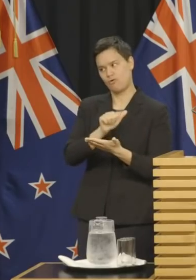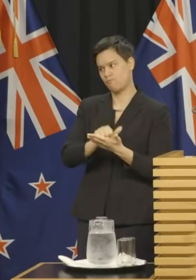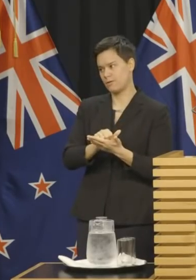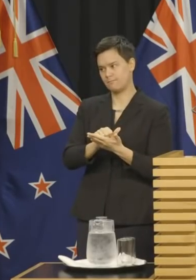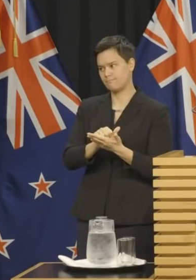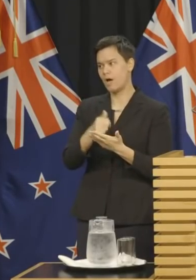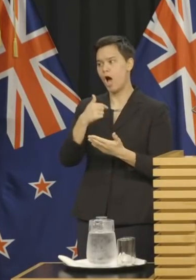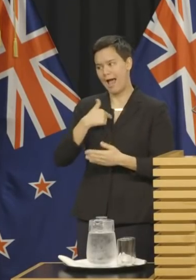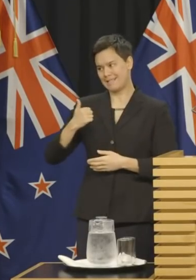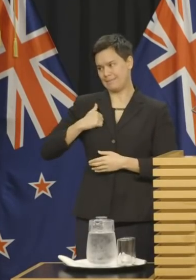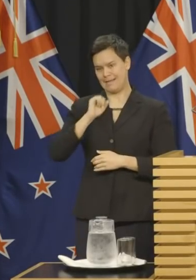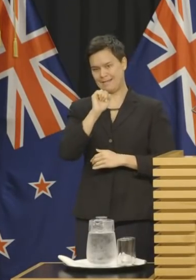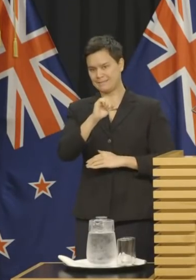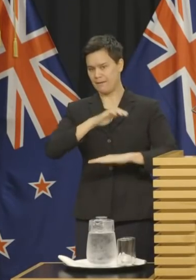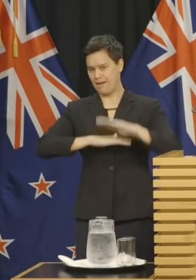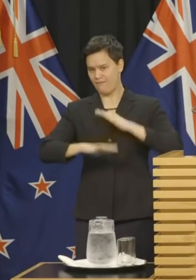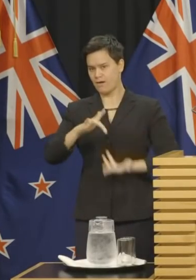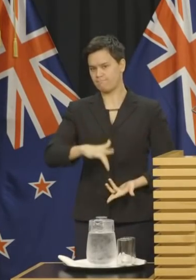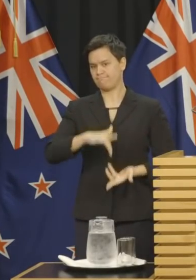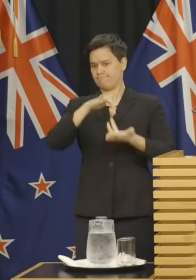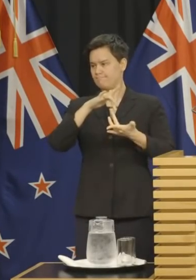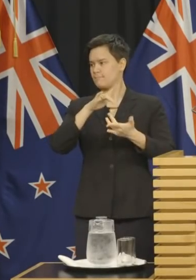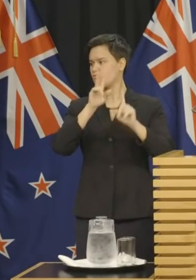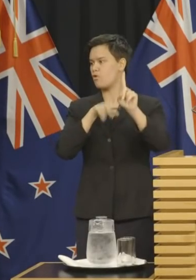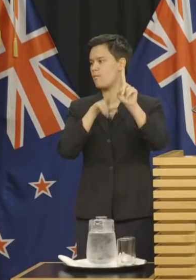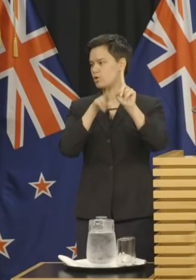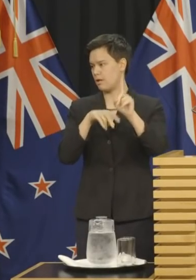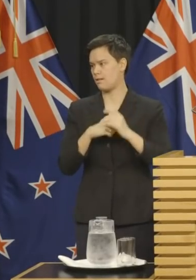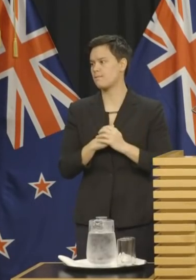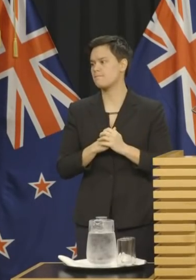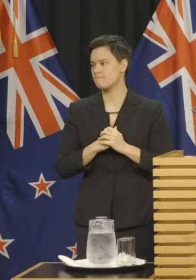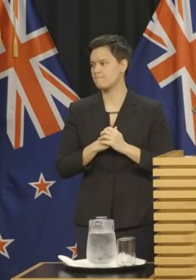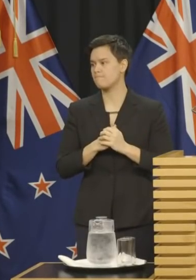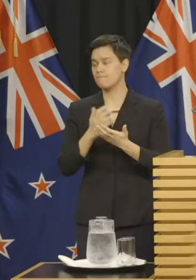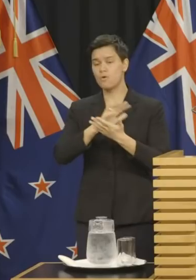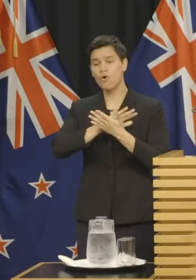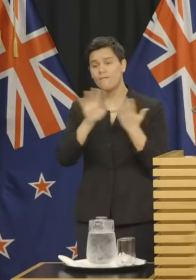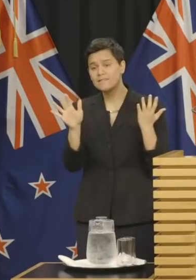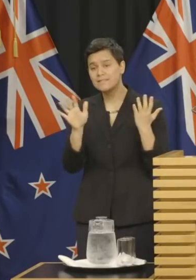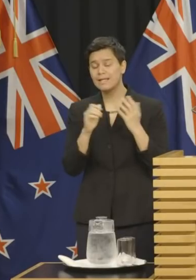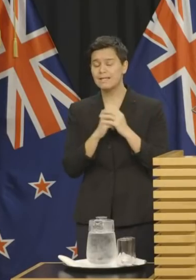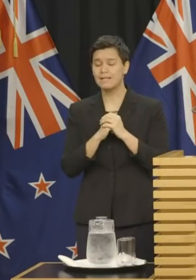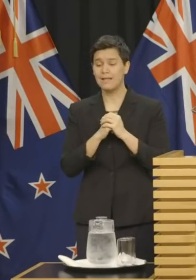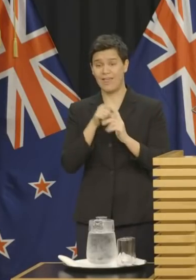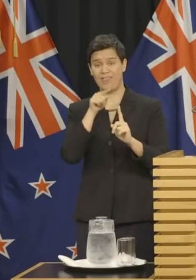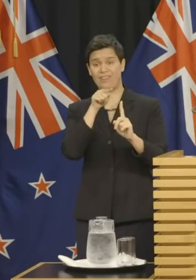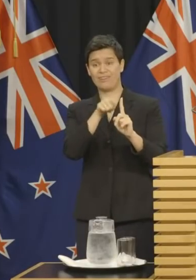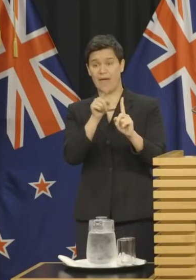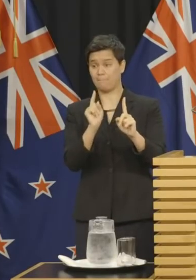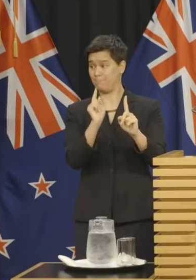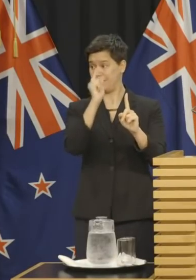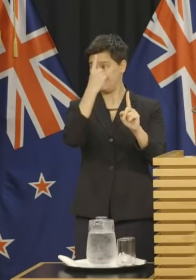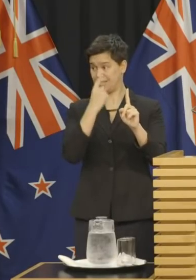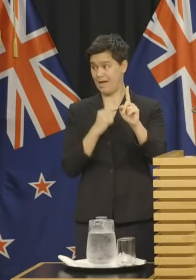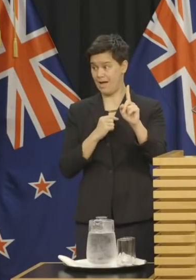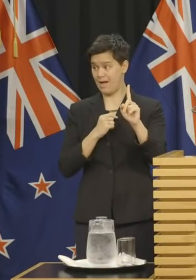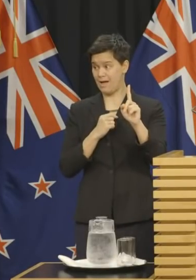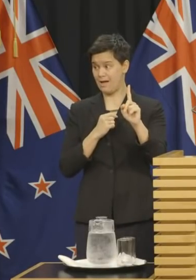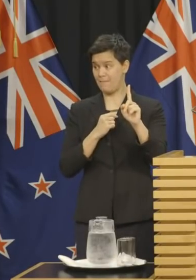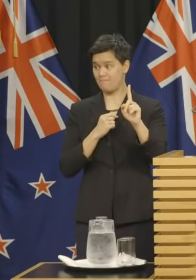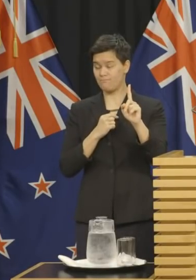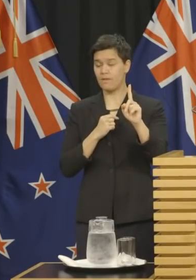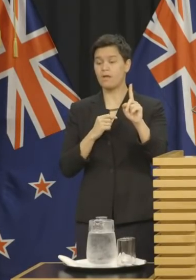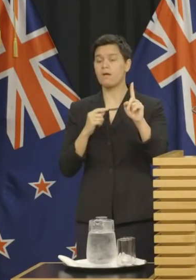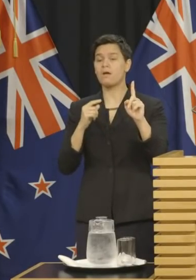to be modelled here that is appropriate. Obviously, we're talking about a minister and someone that worked within one